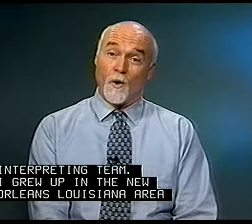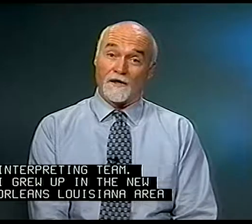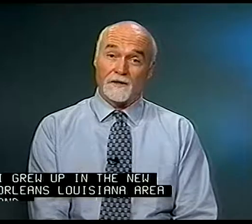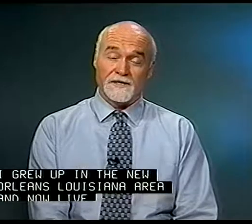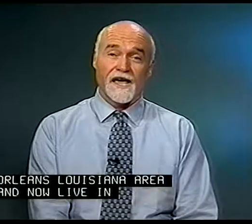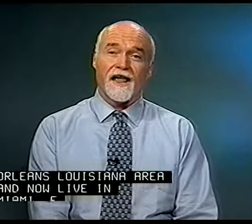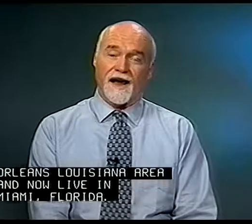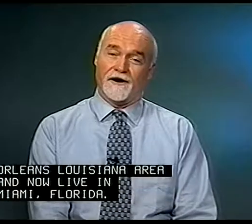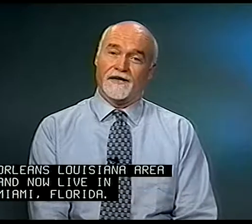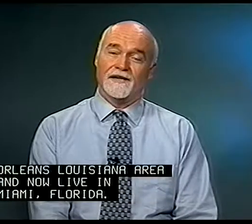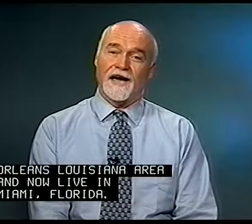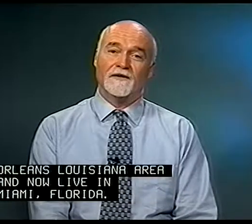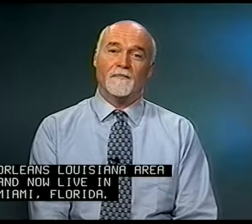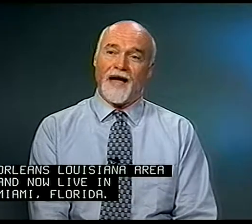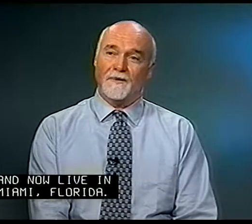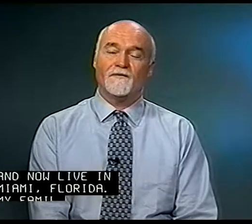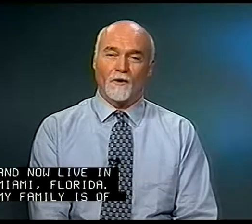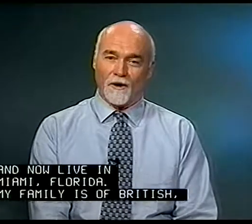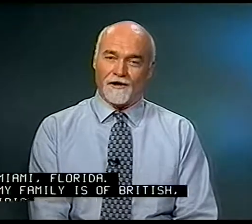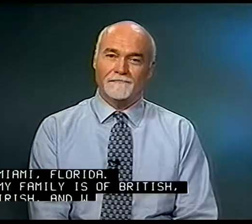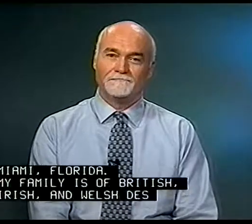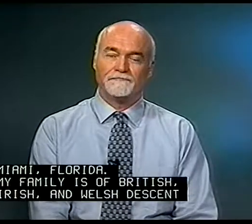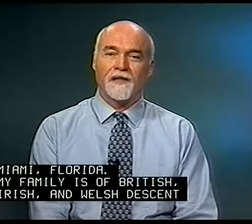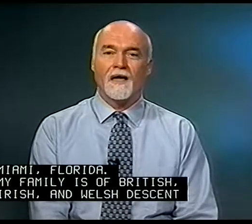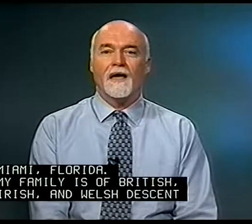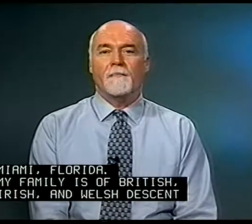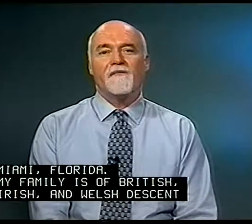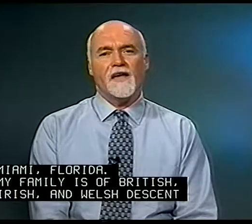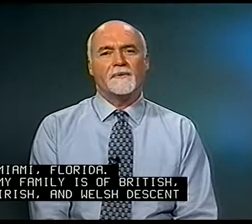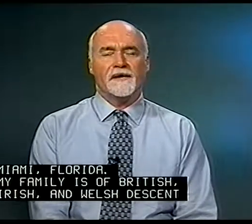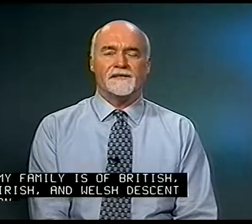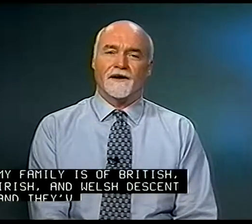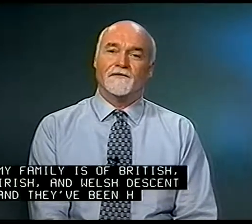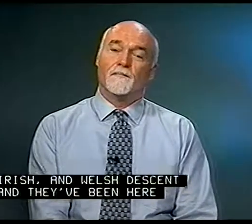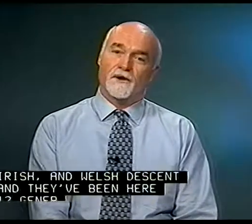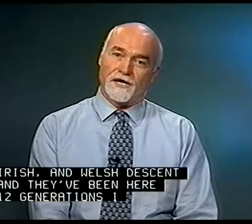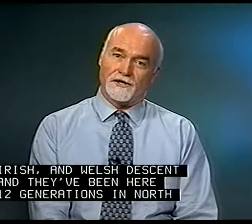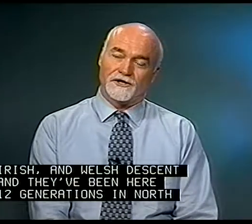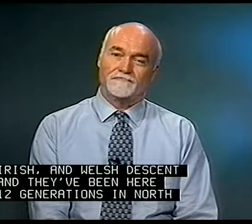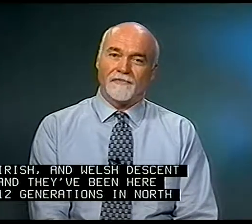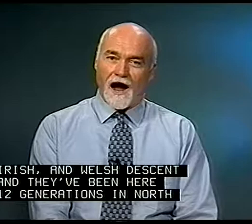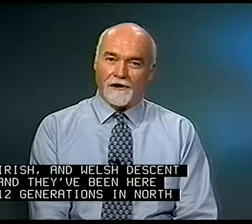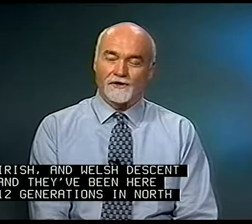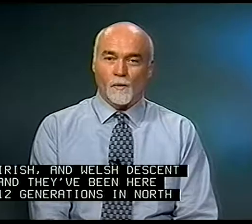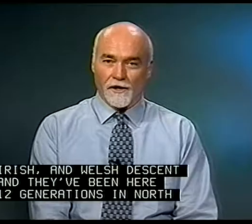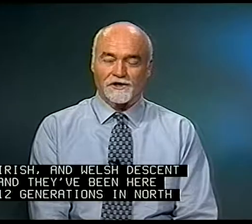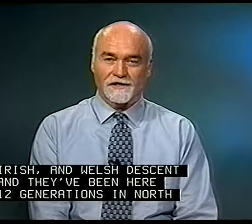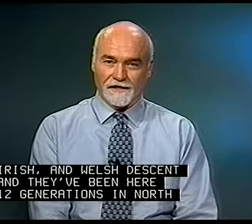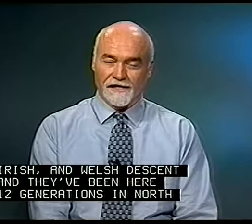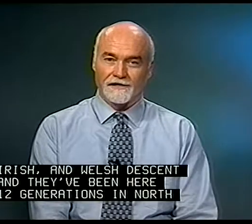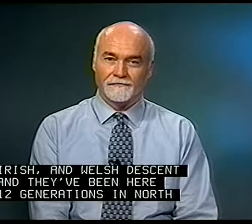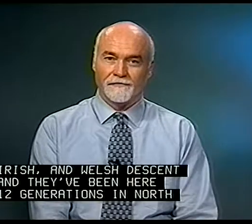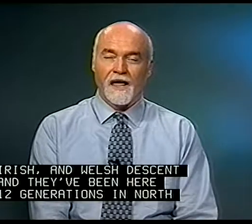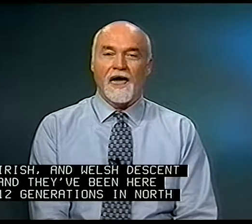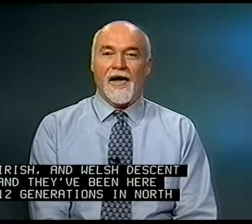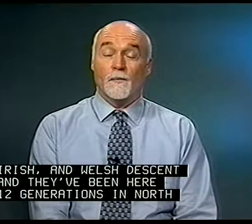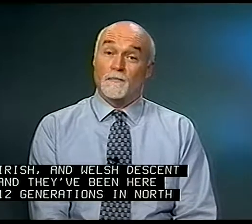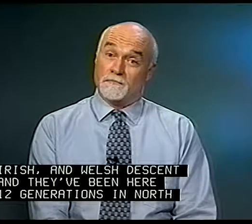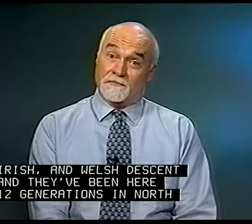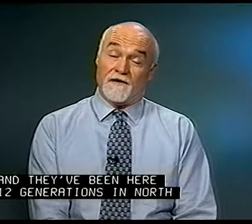Orleans, Louisiana area and now live in Miami, Florida. My family is of British, Irish, Welsh descent, and they've